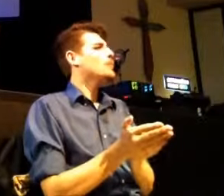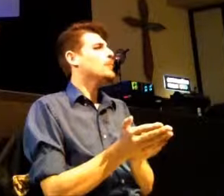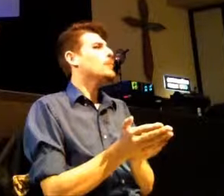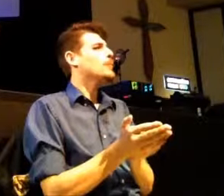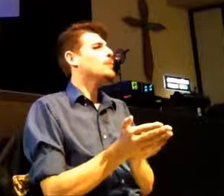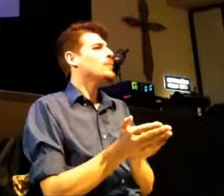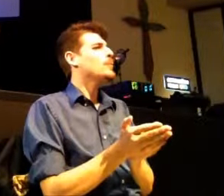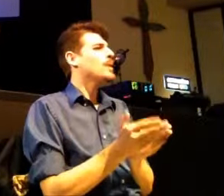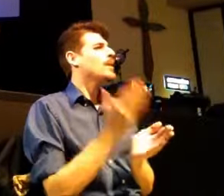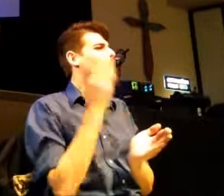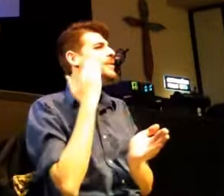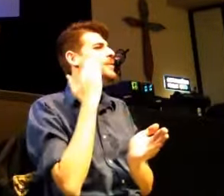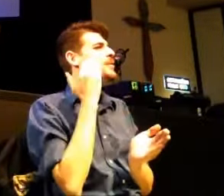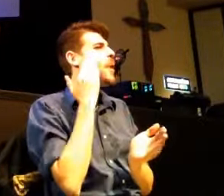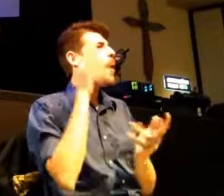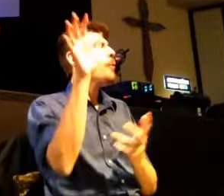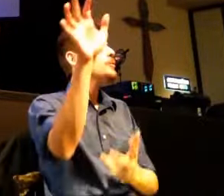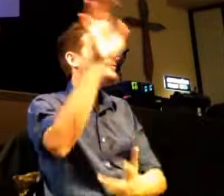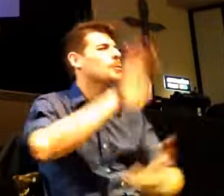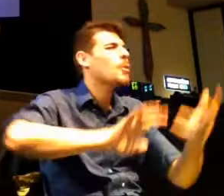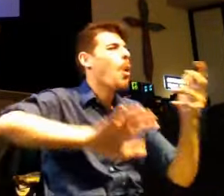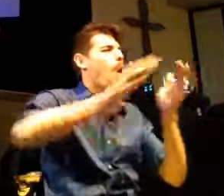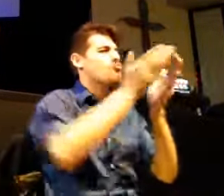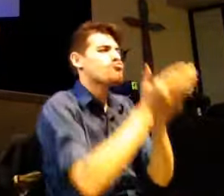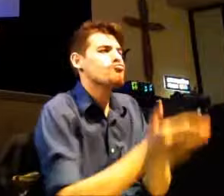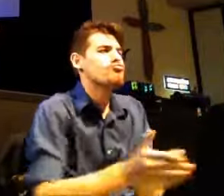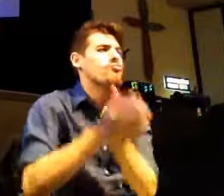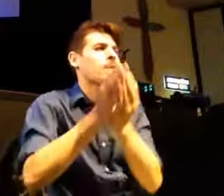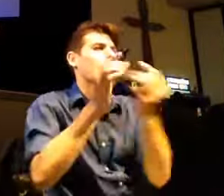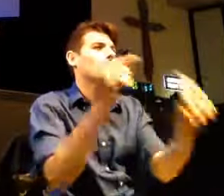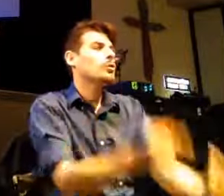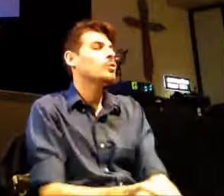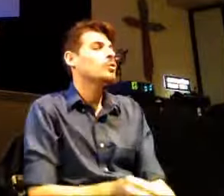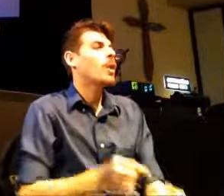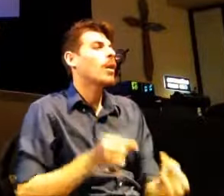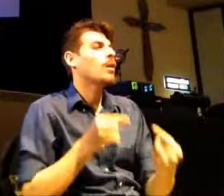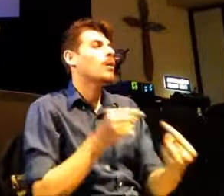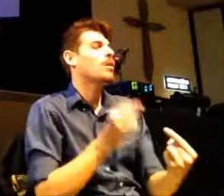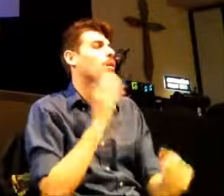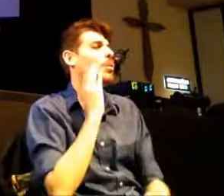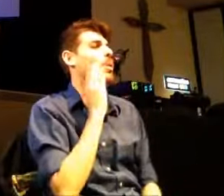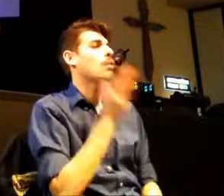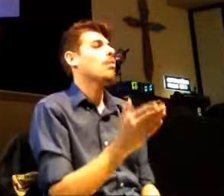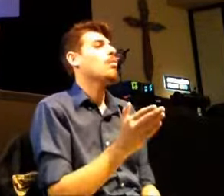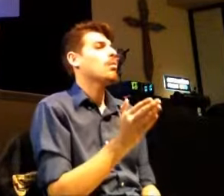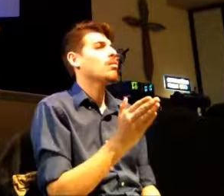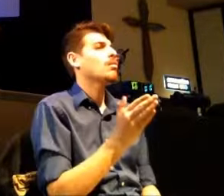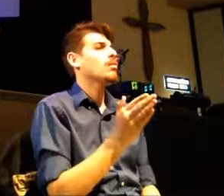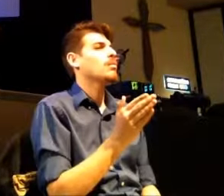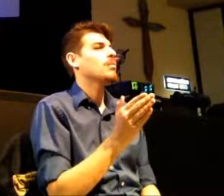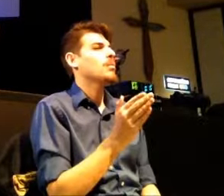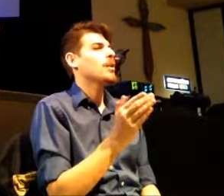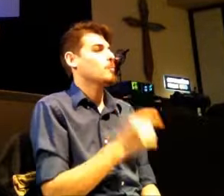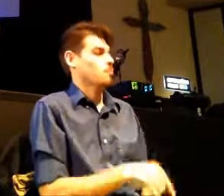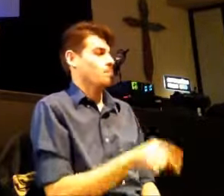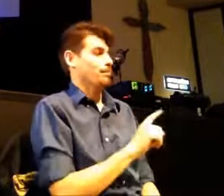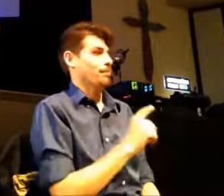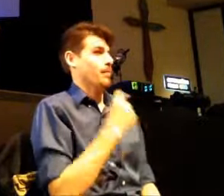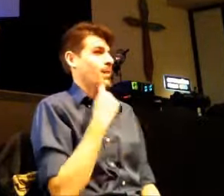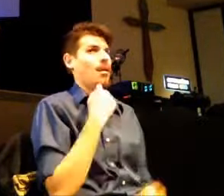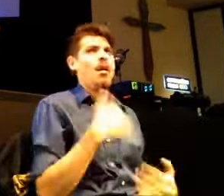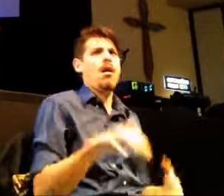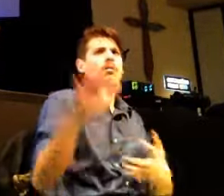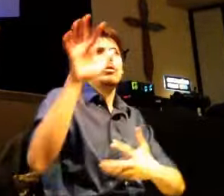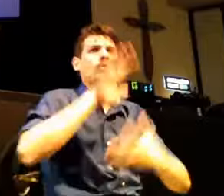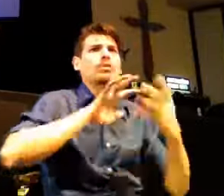to be a storm. Because to Jesus, this is a great opportunity to